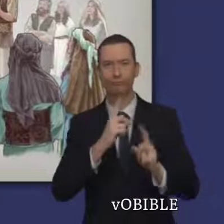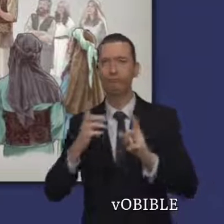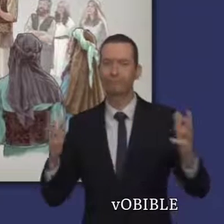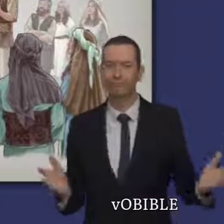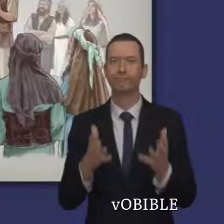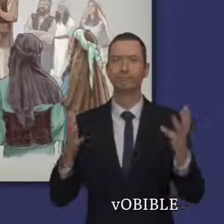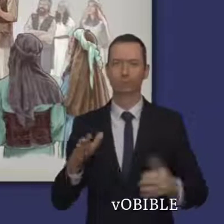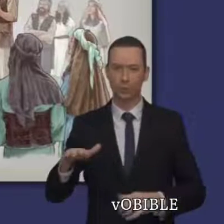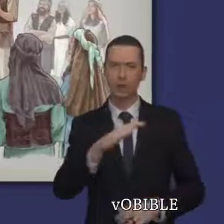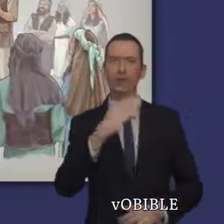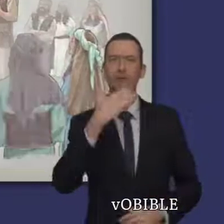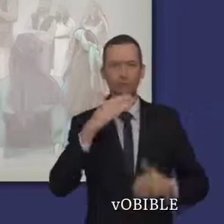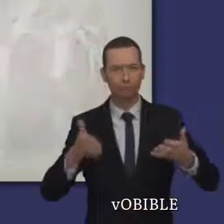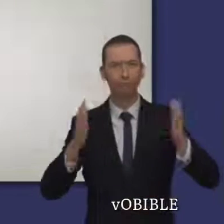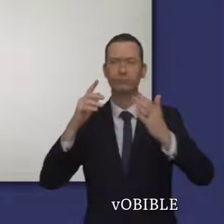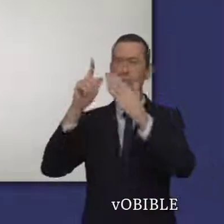integrity and faithfulness.